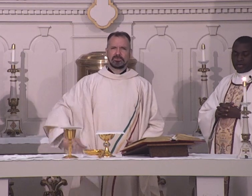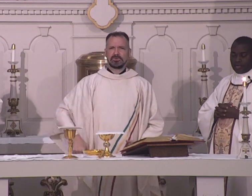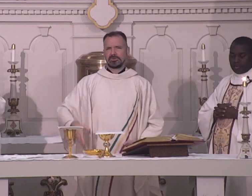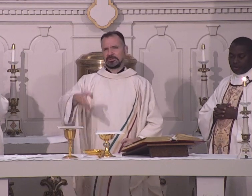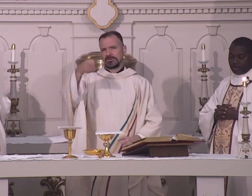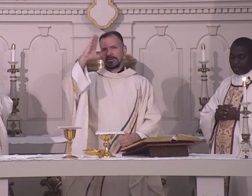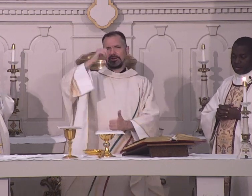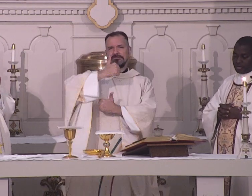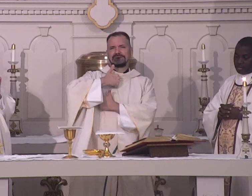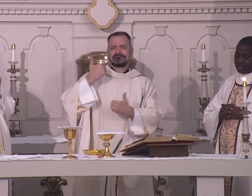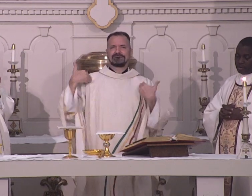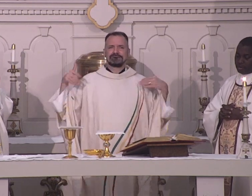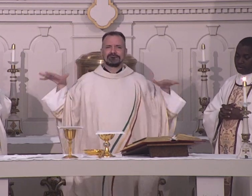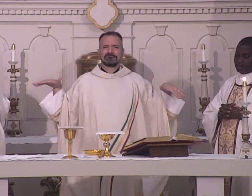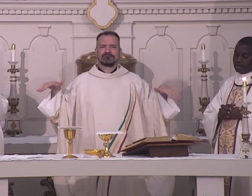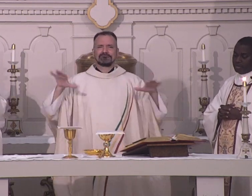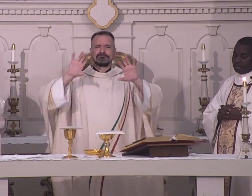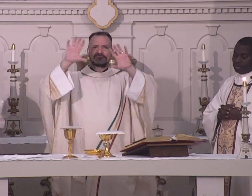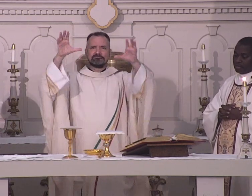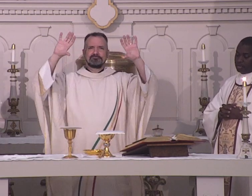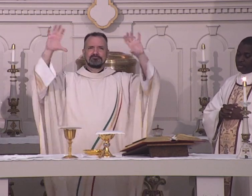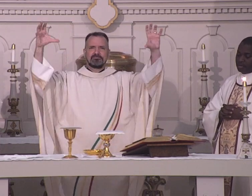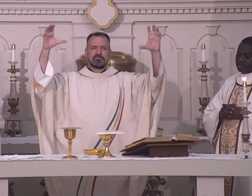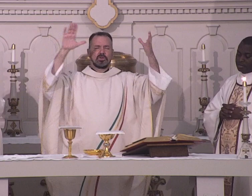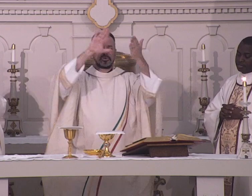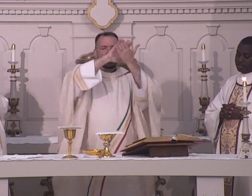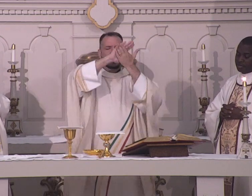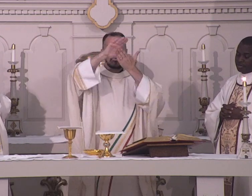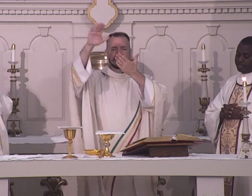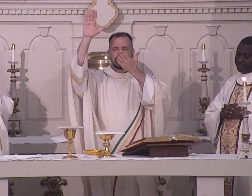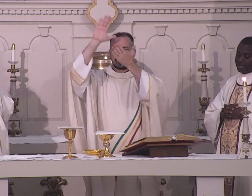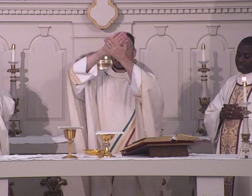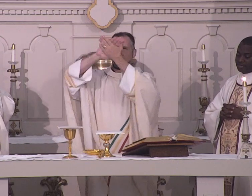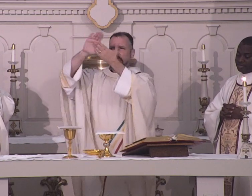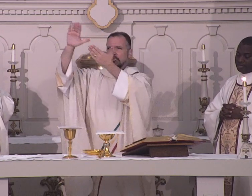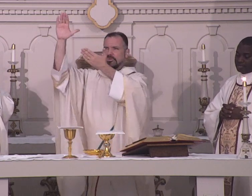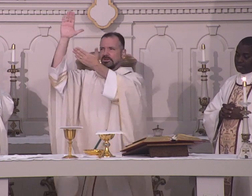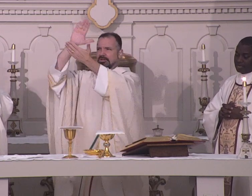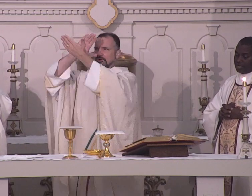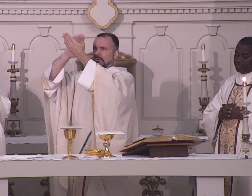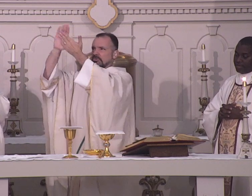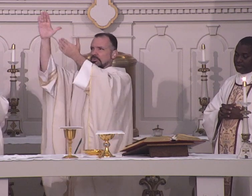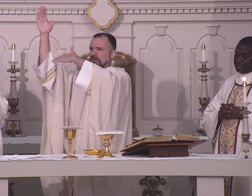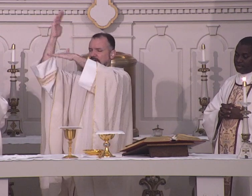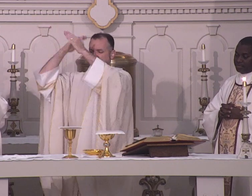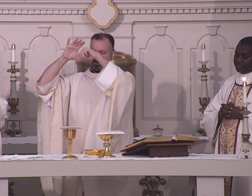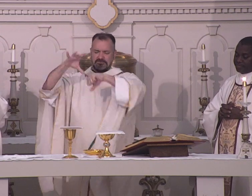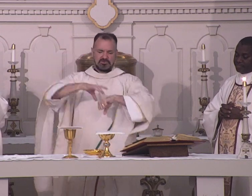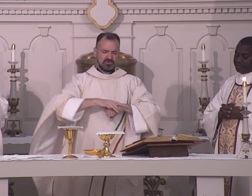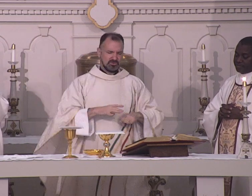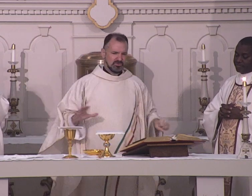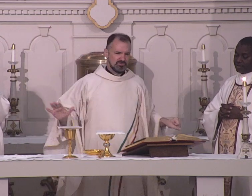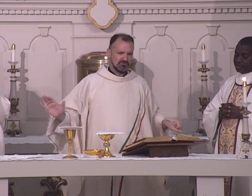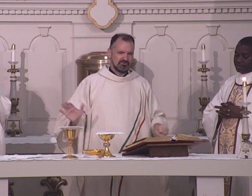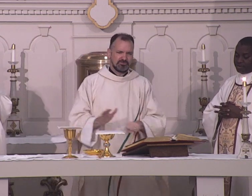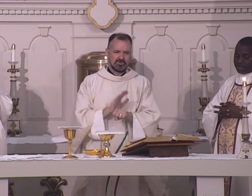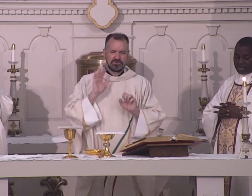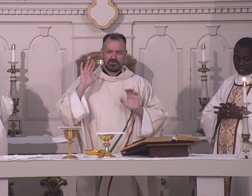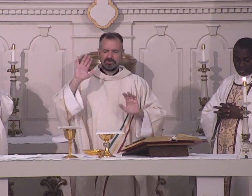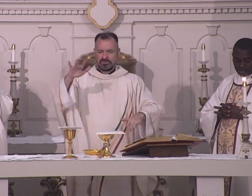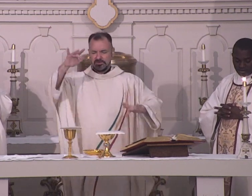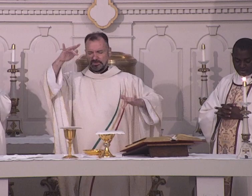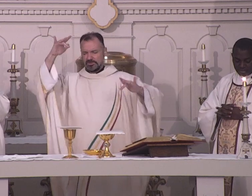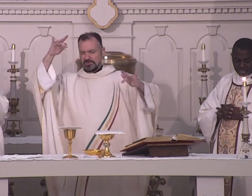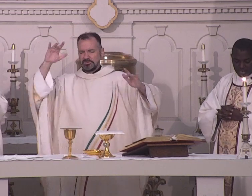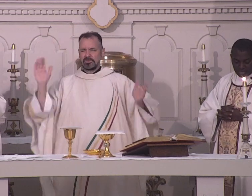Holy, holy, holy, Lord God of hosts, heaven and earth are full of your